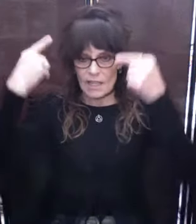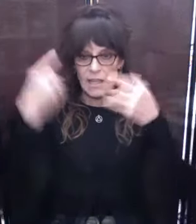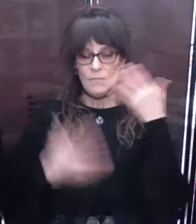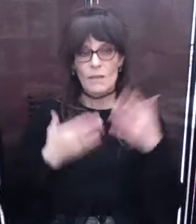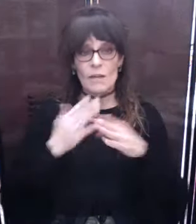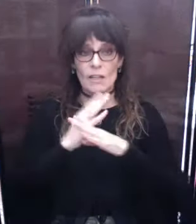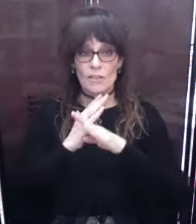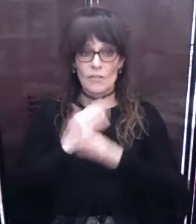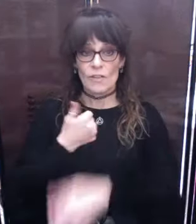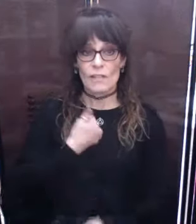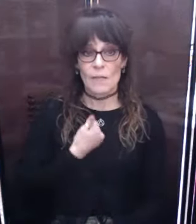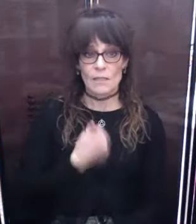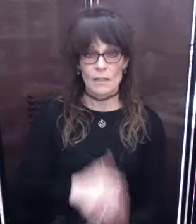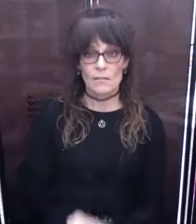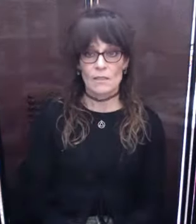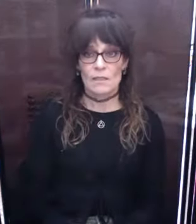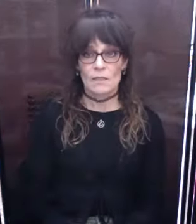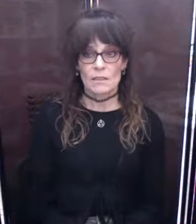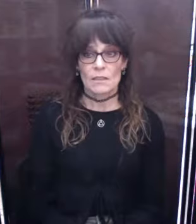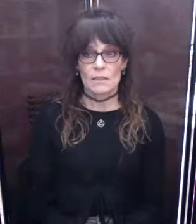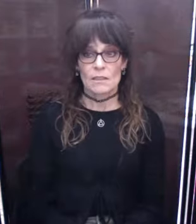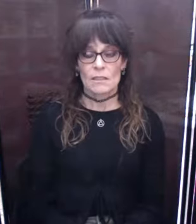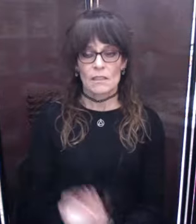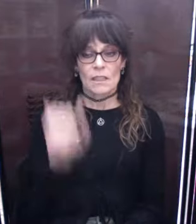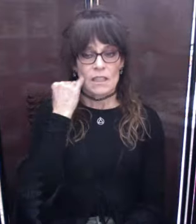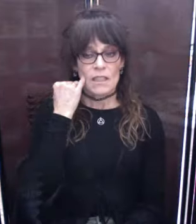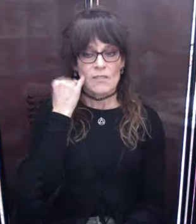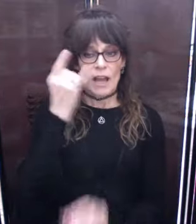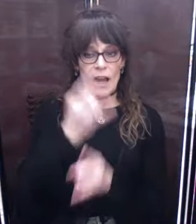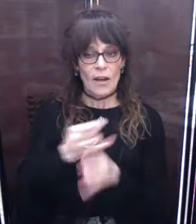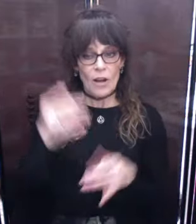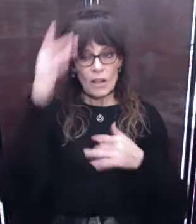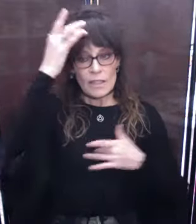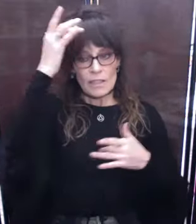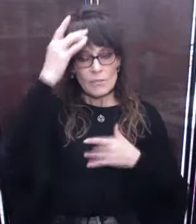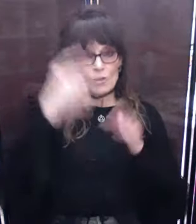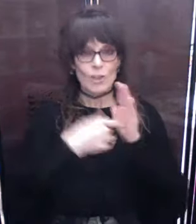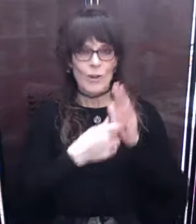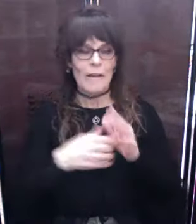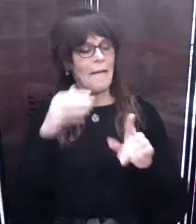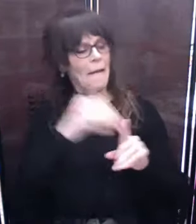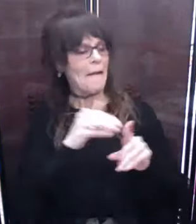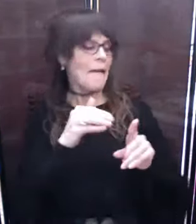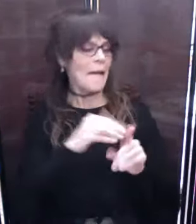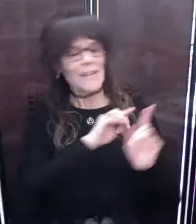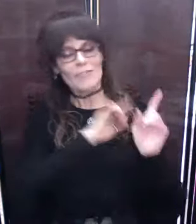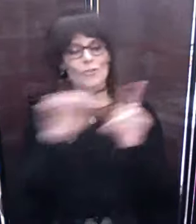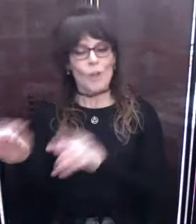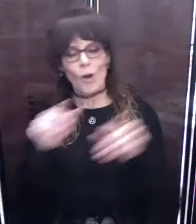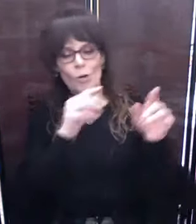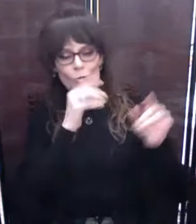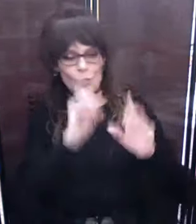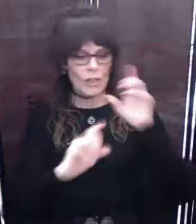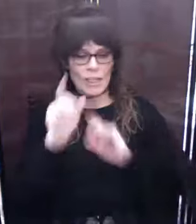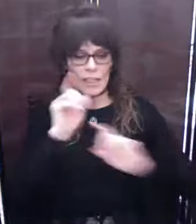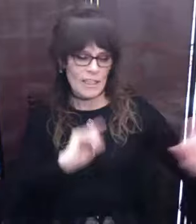against it. If my alcoholism presented itself as, hey, let's go drink and burn your life to the ground and alienate